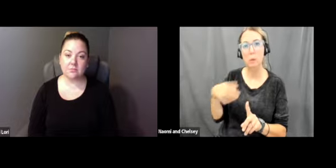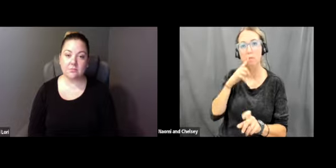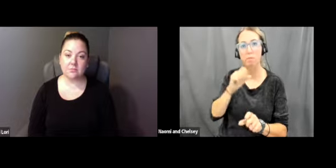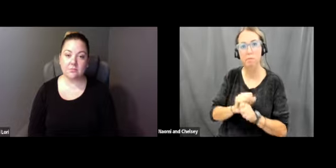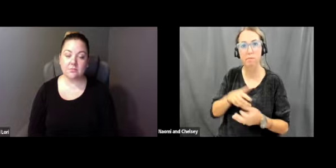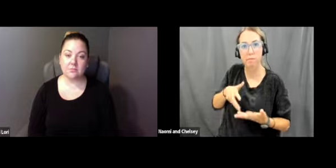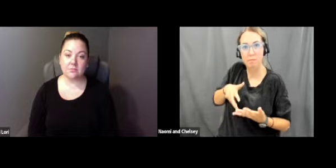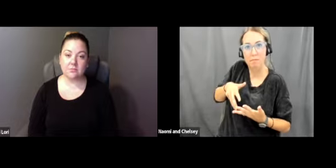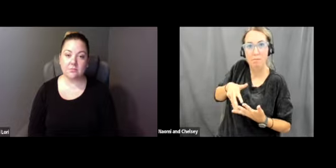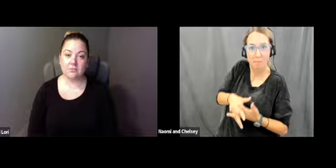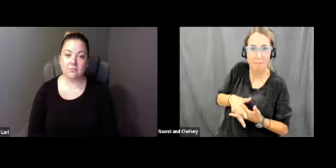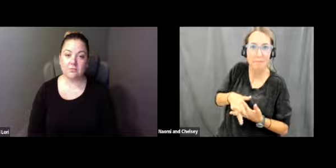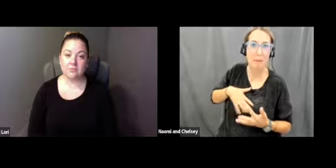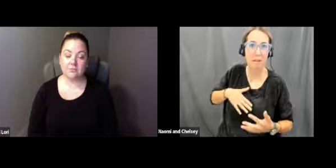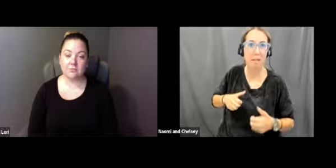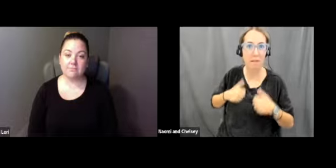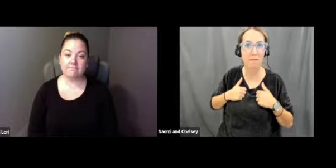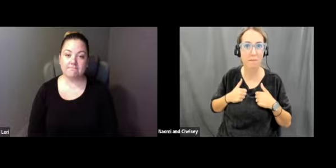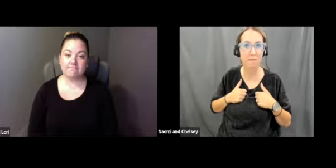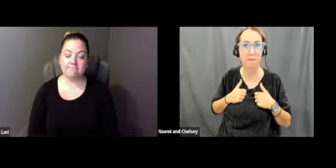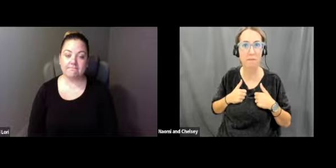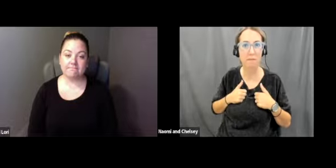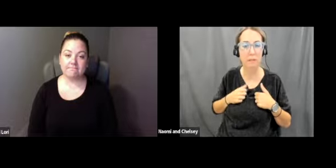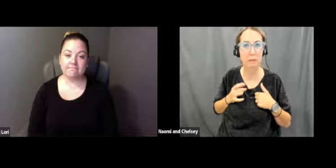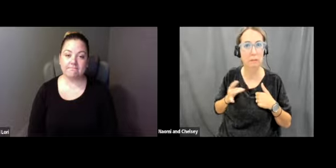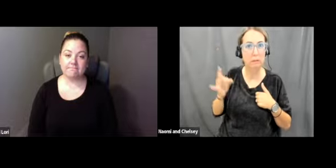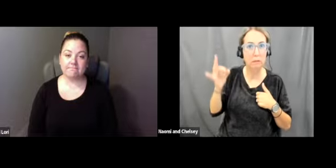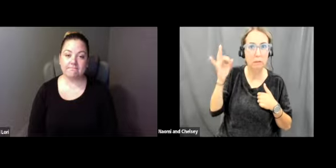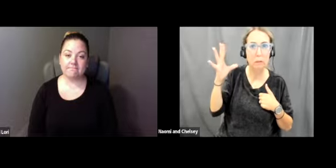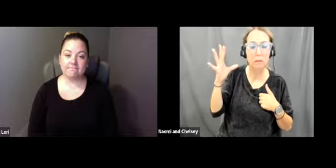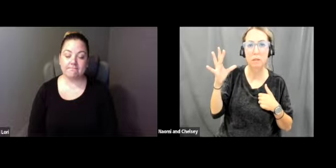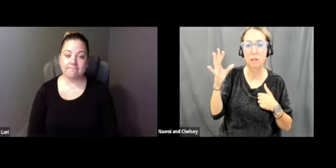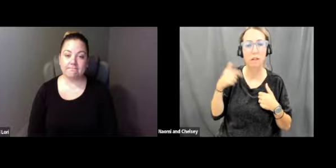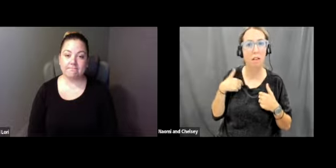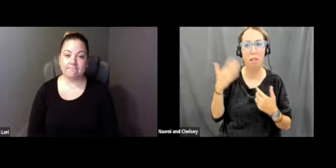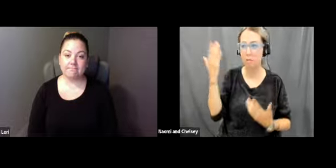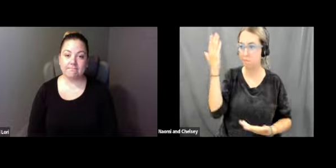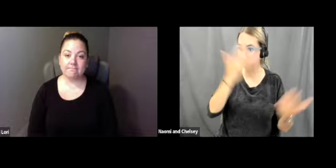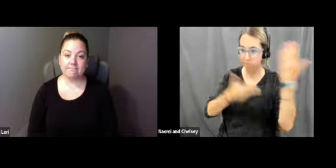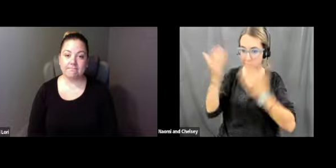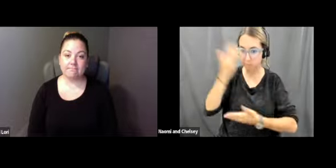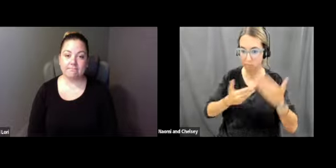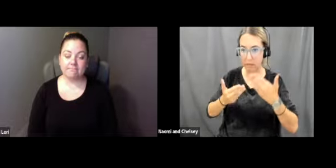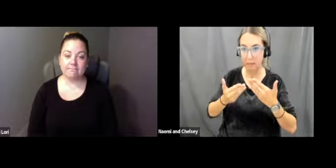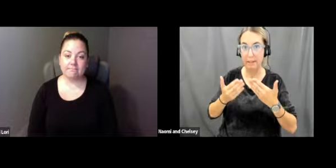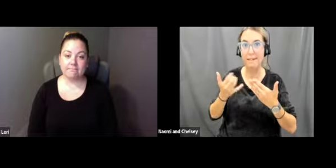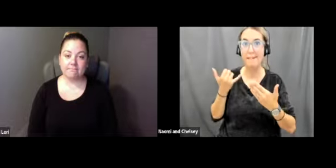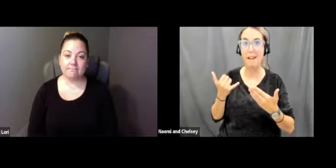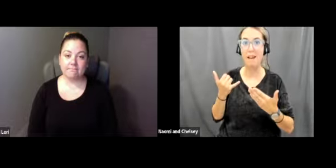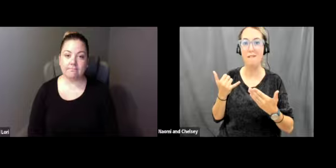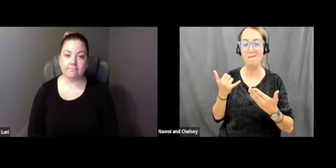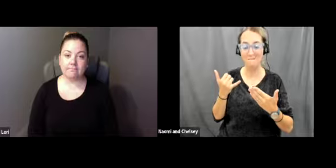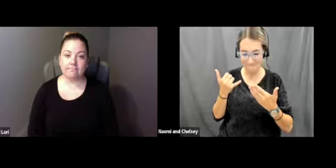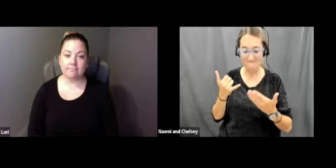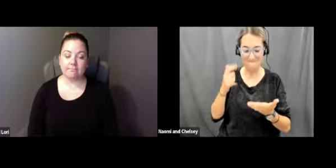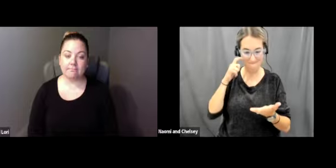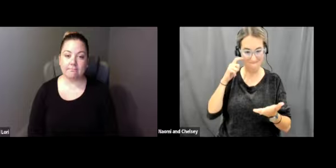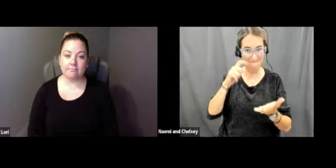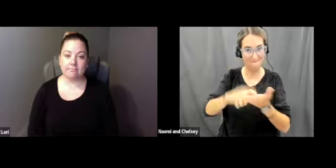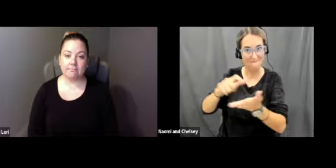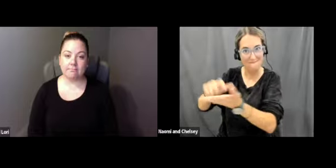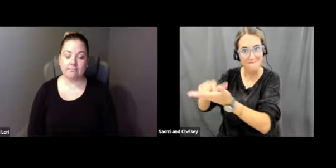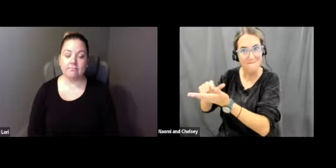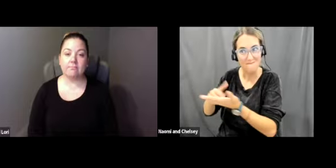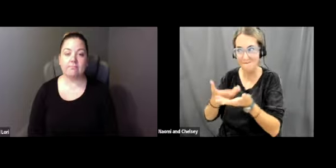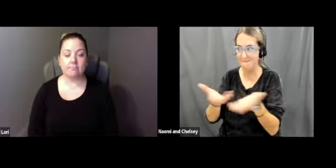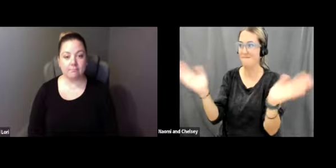that it's insidious and I didn't know it, but now I'm starting to see it everywhere I go. So